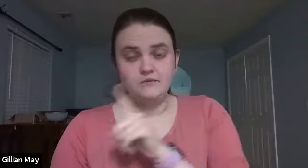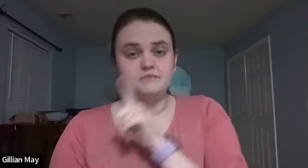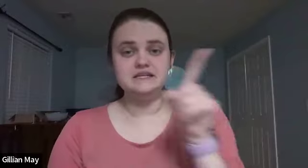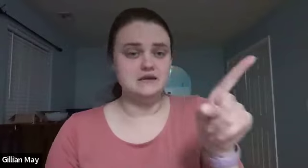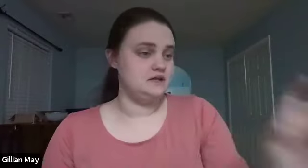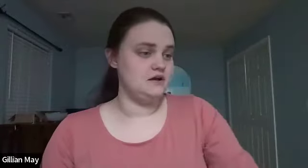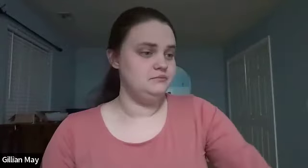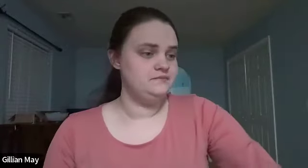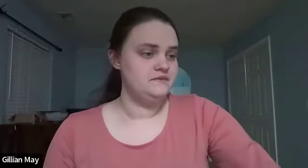one, please let me know.